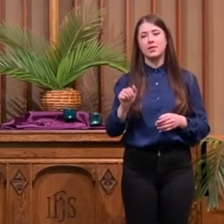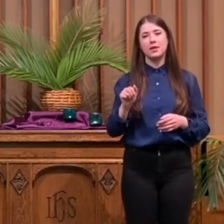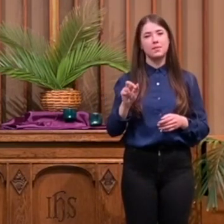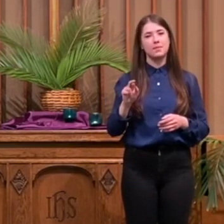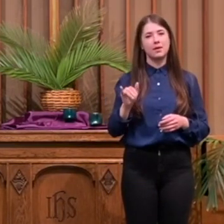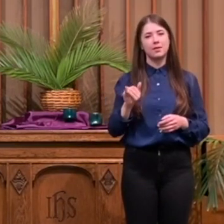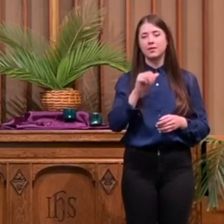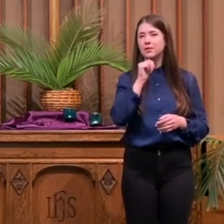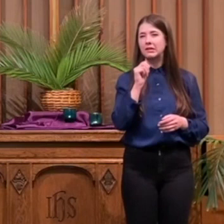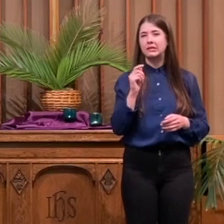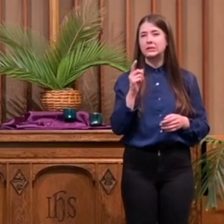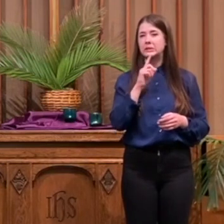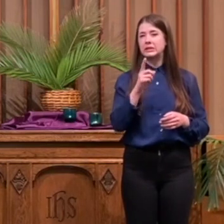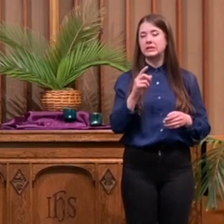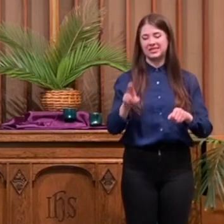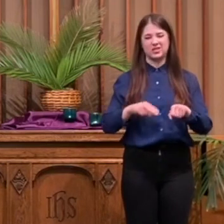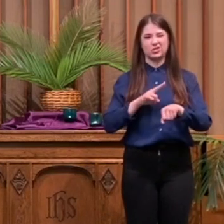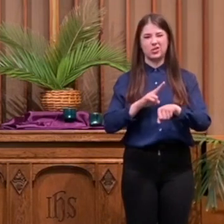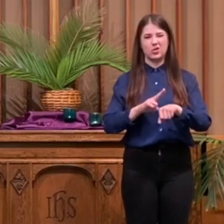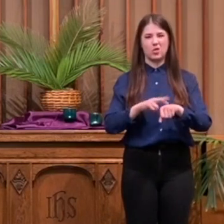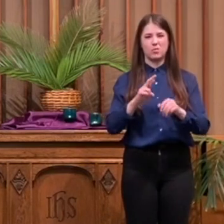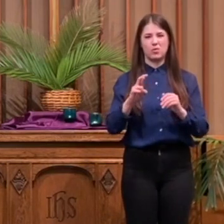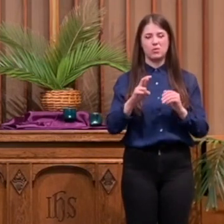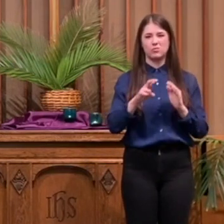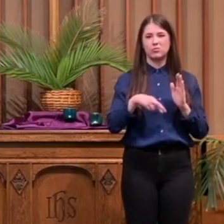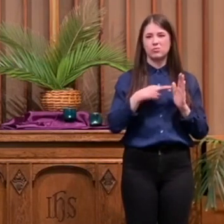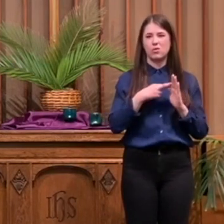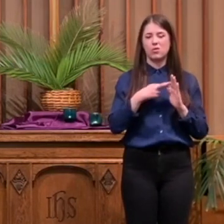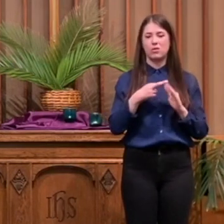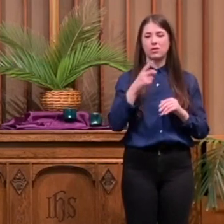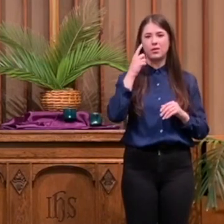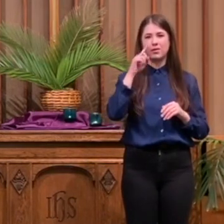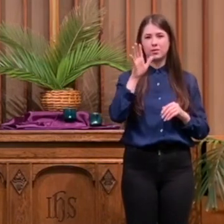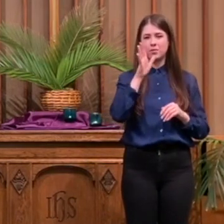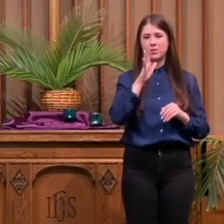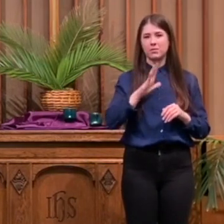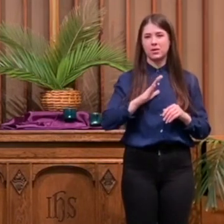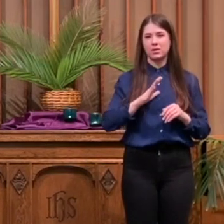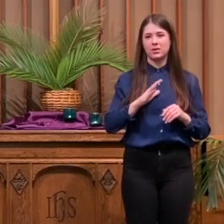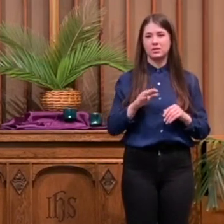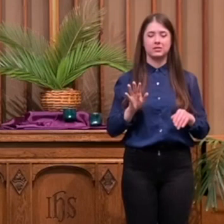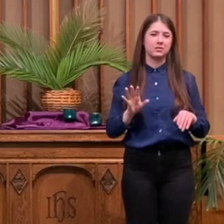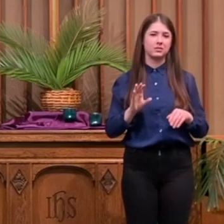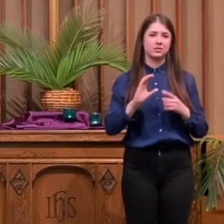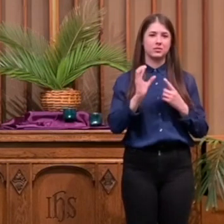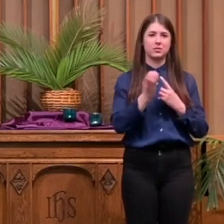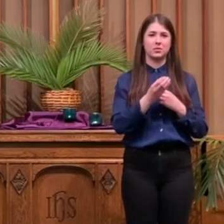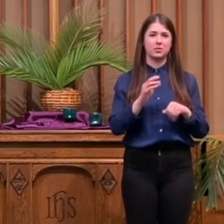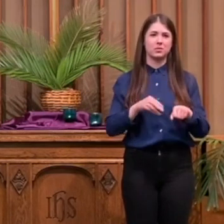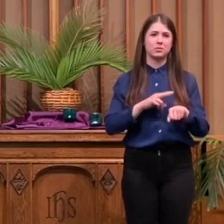women at that time. She sidestepped some of those cultural norms in order to be a